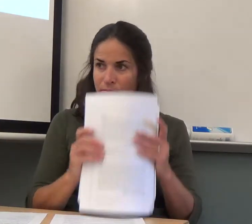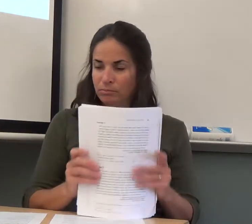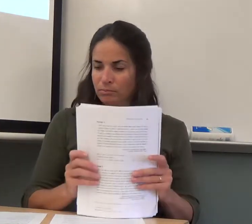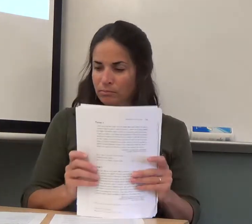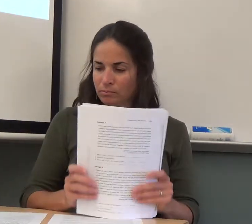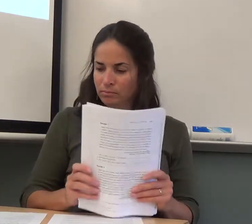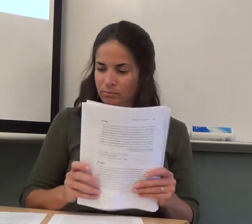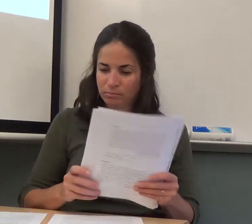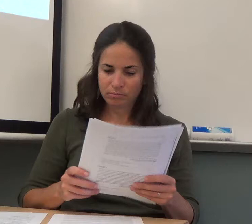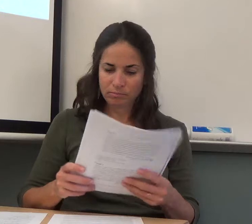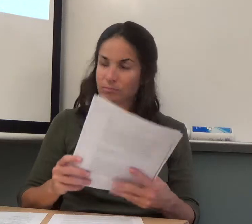What?